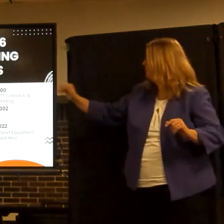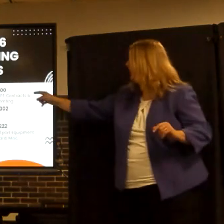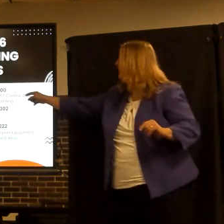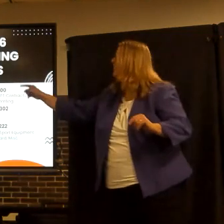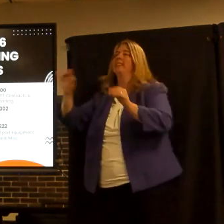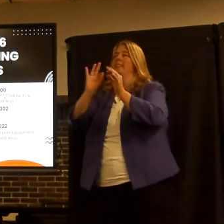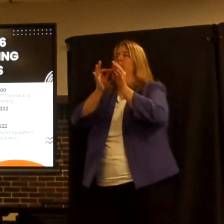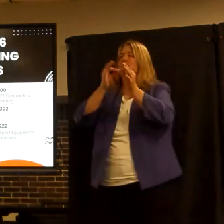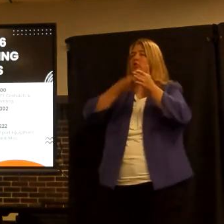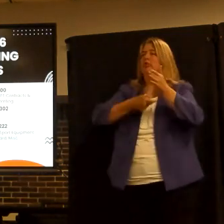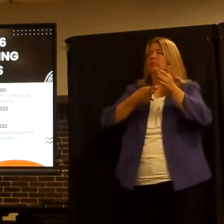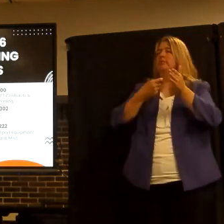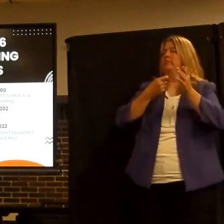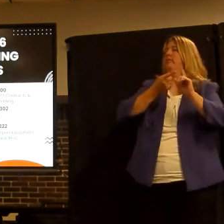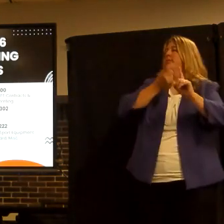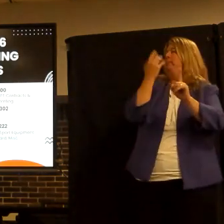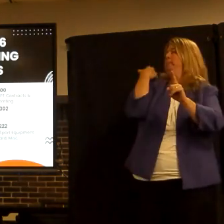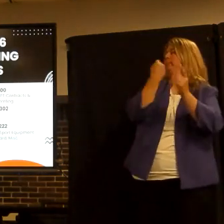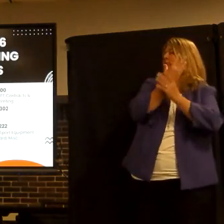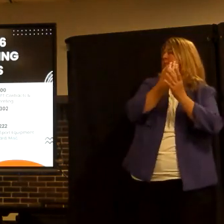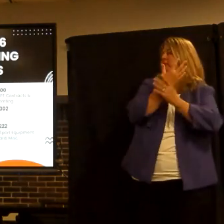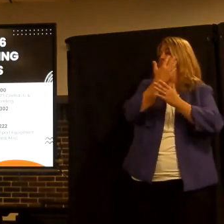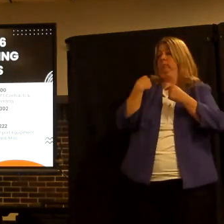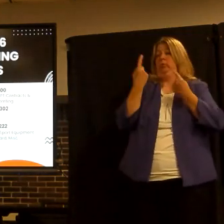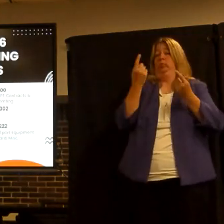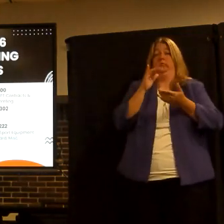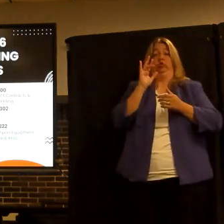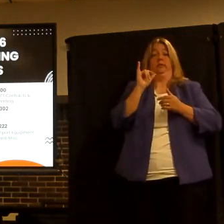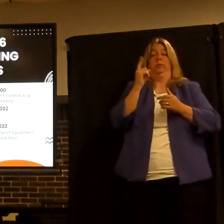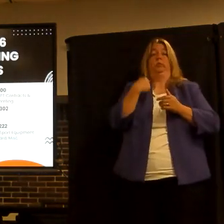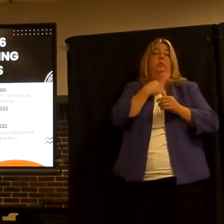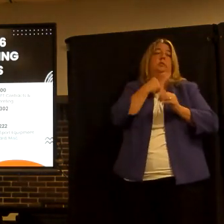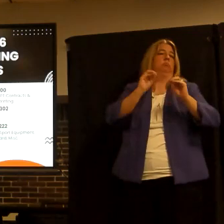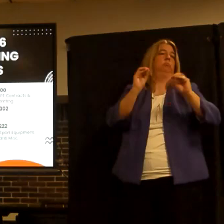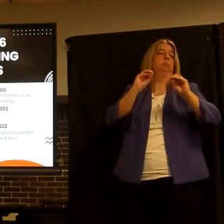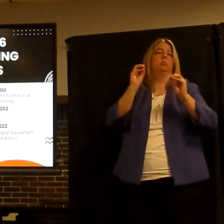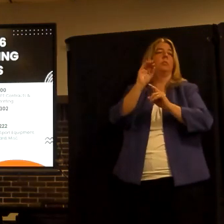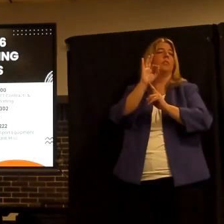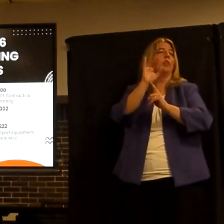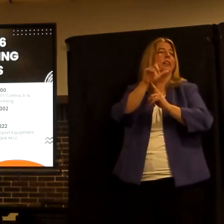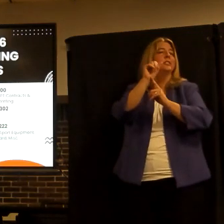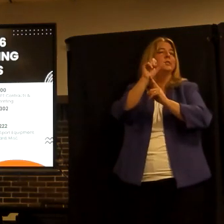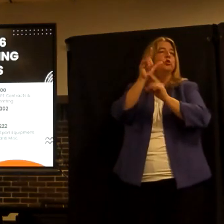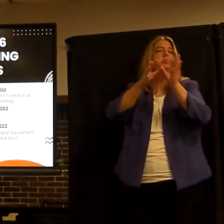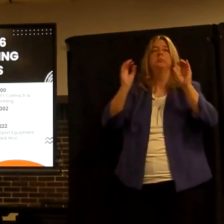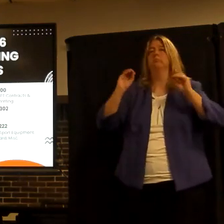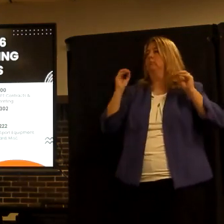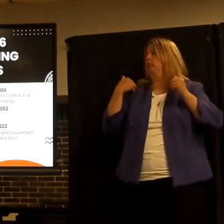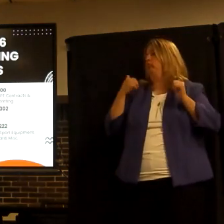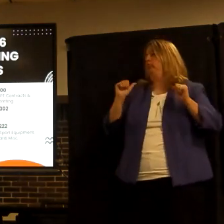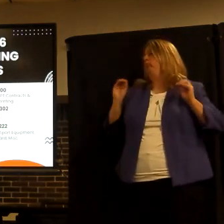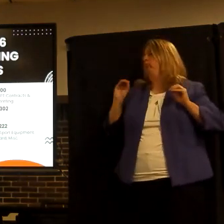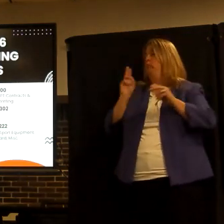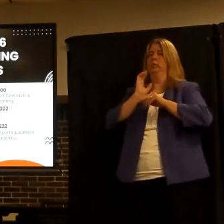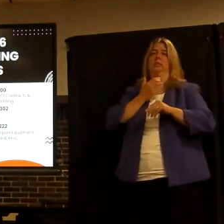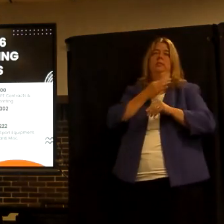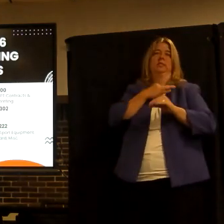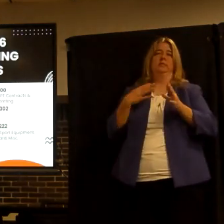These costs that you see on the screen actually include from May and June, including the area that says interpreting costs. Those